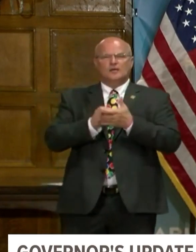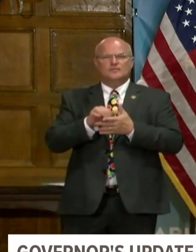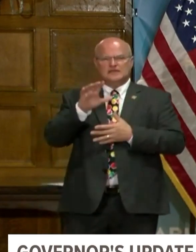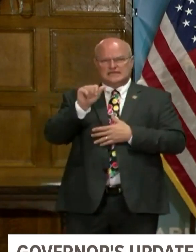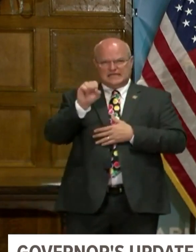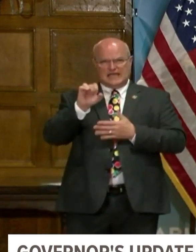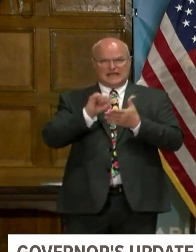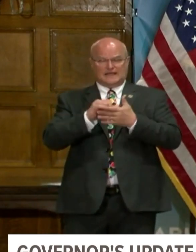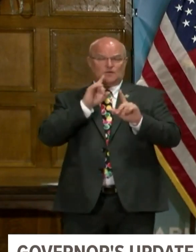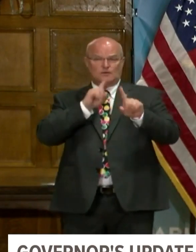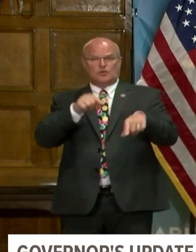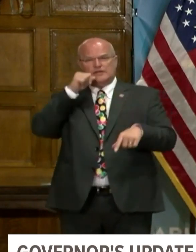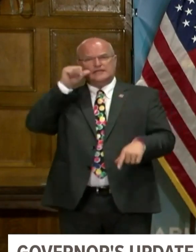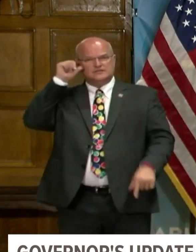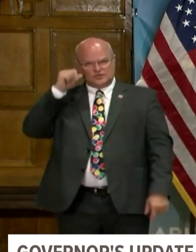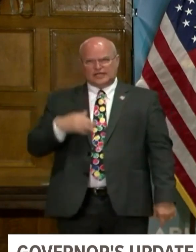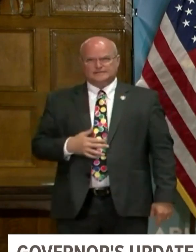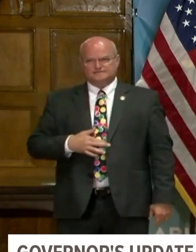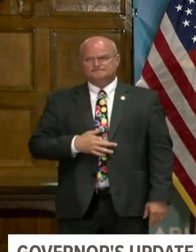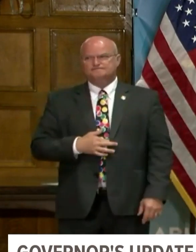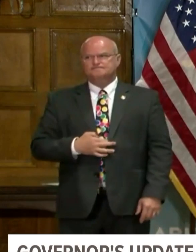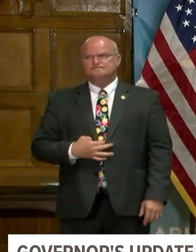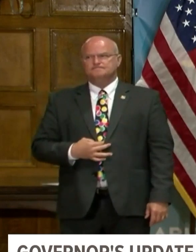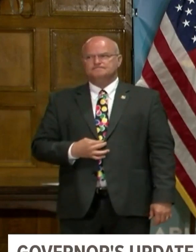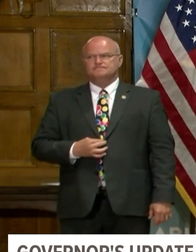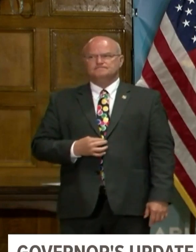the cases that were reported yesterday.